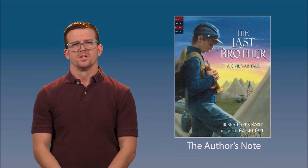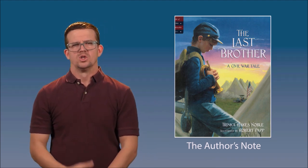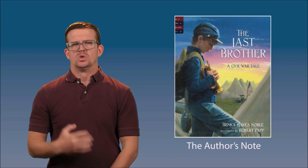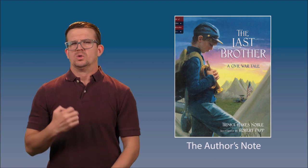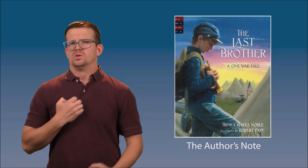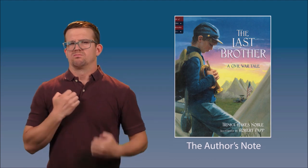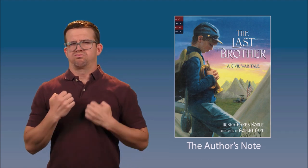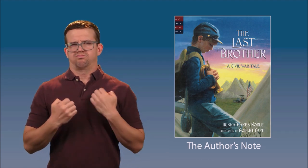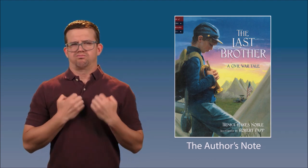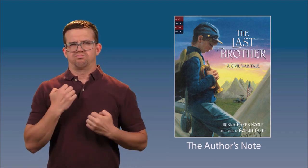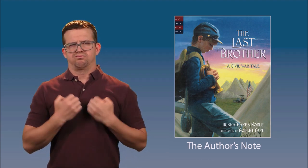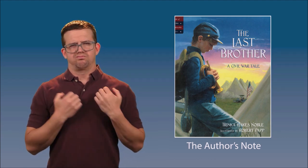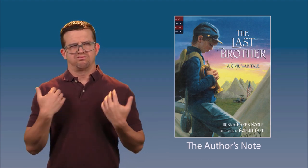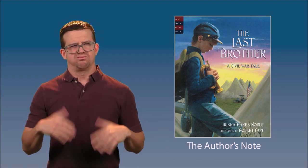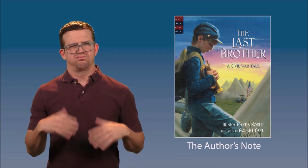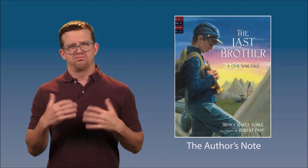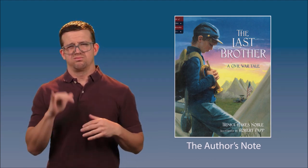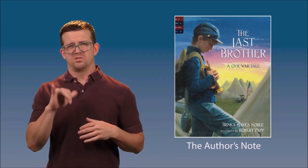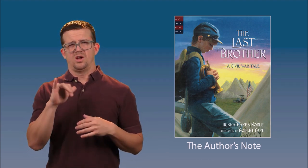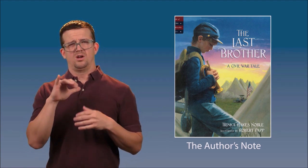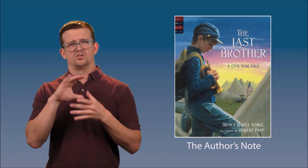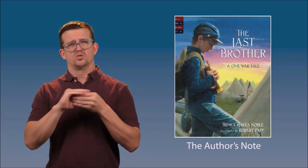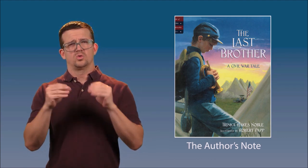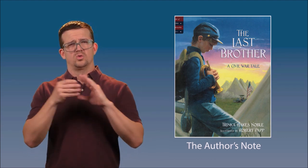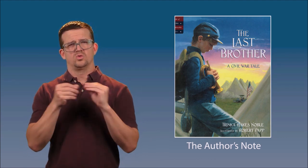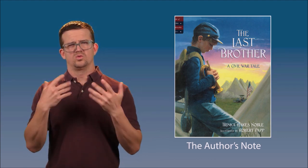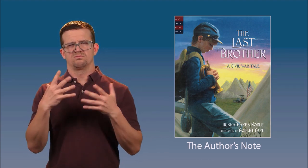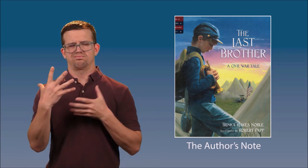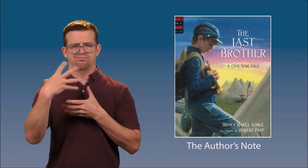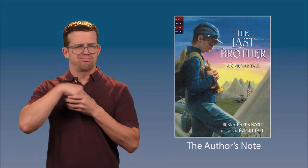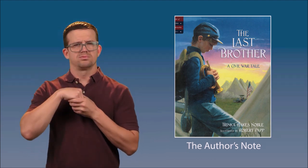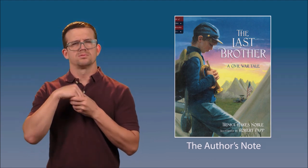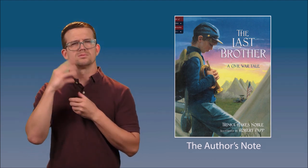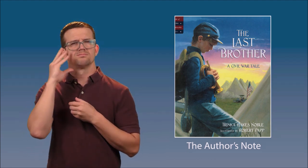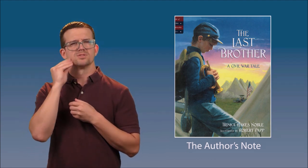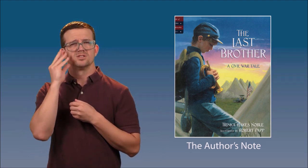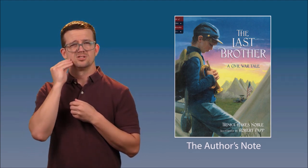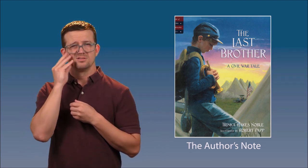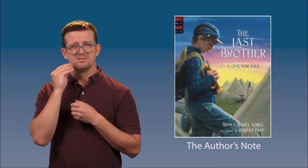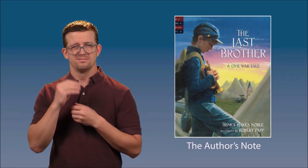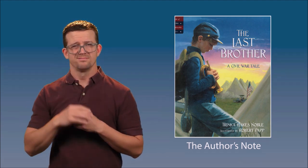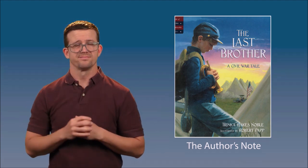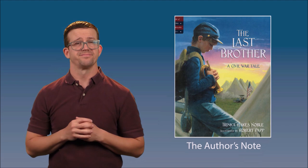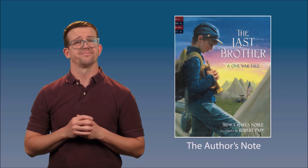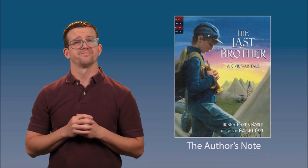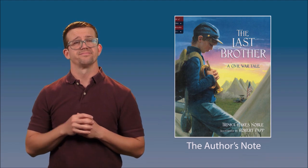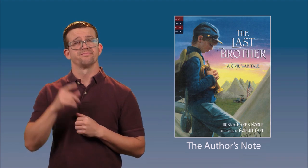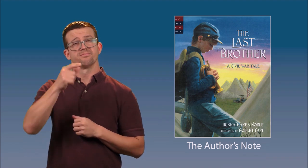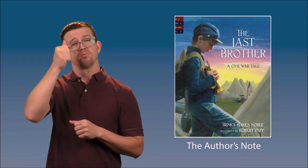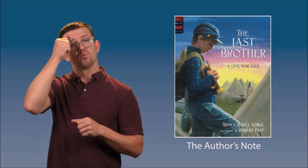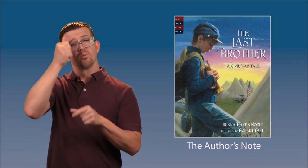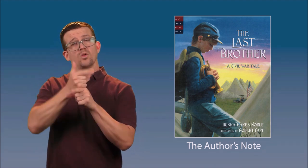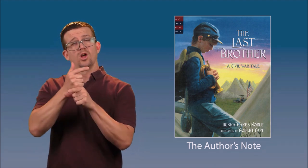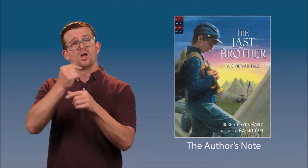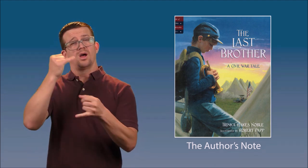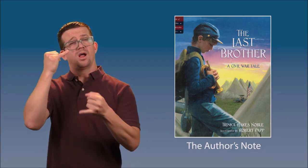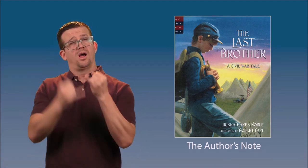The highly emotional content of this story was drawn from that experience.